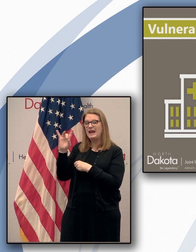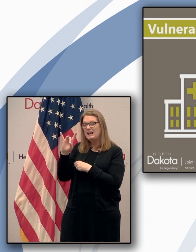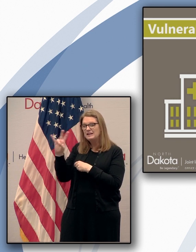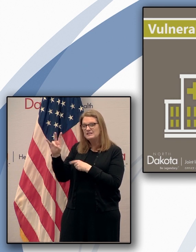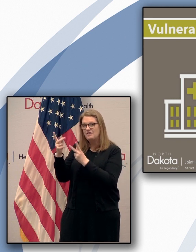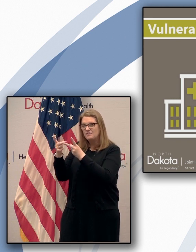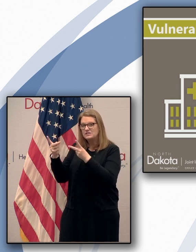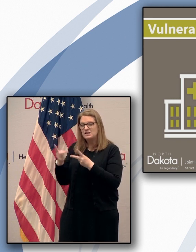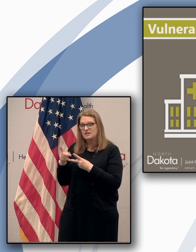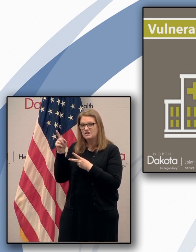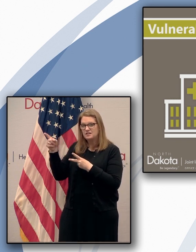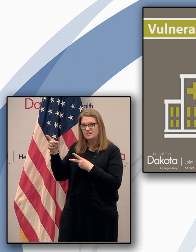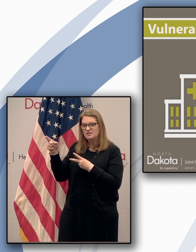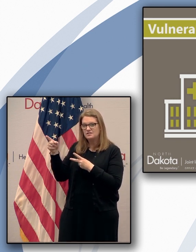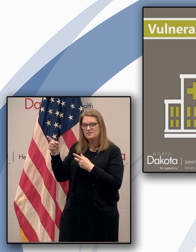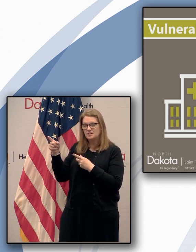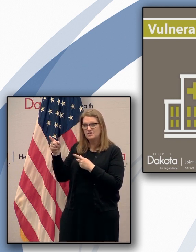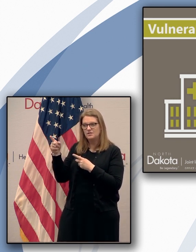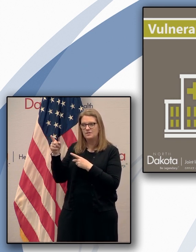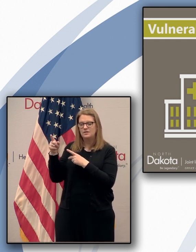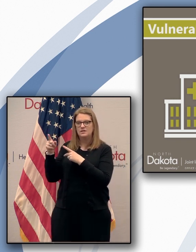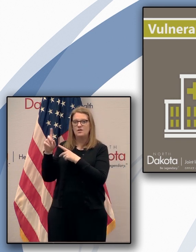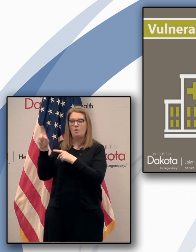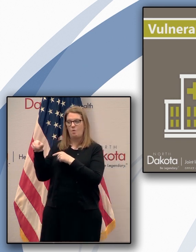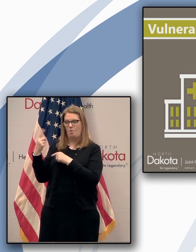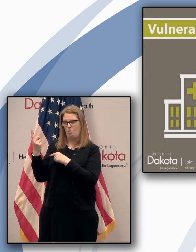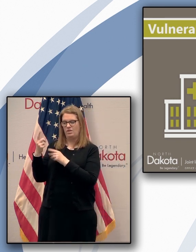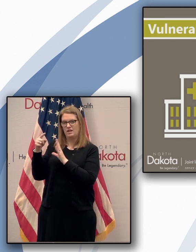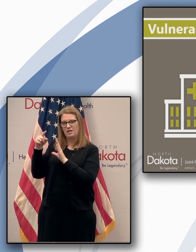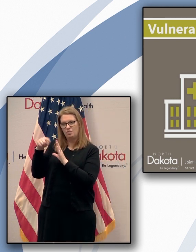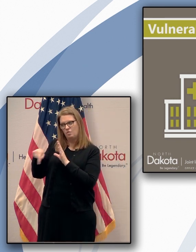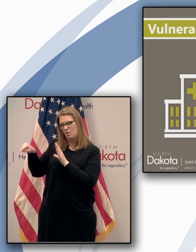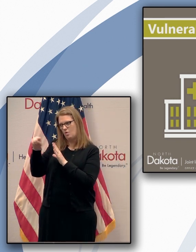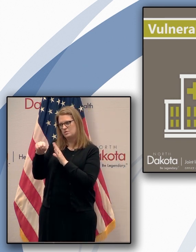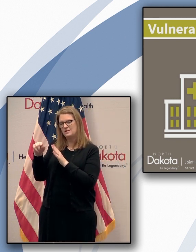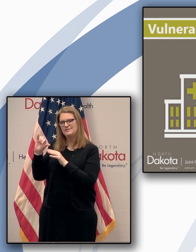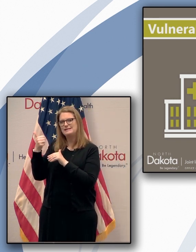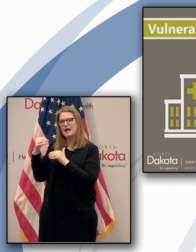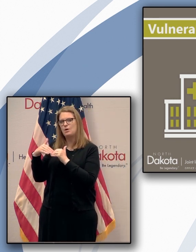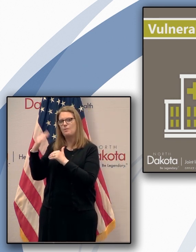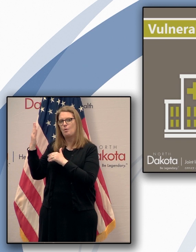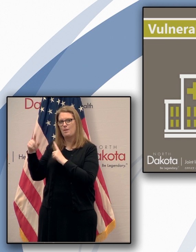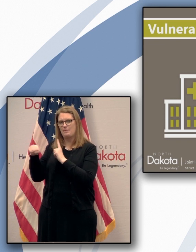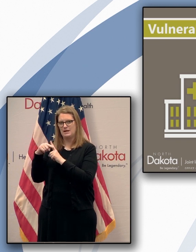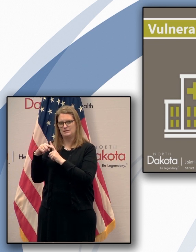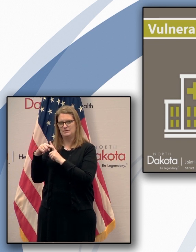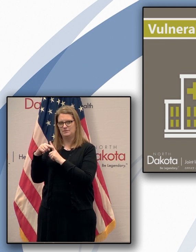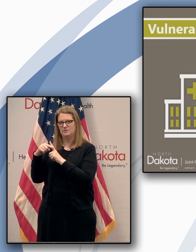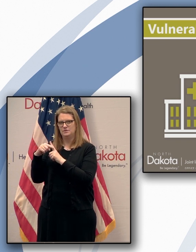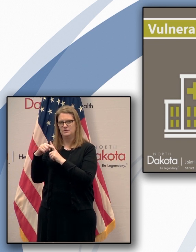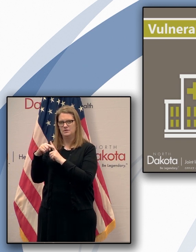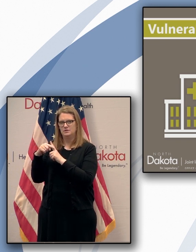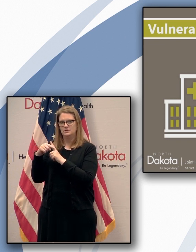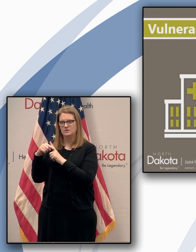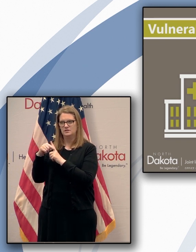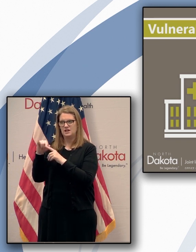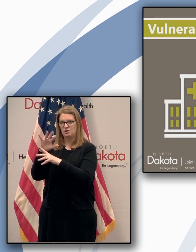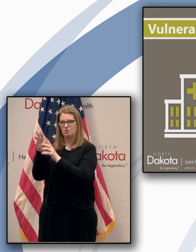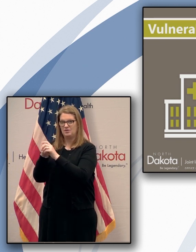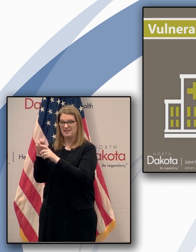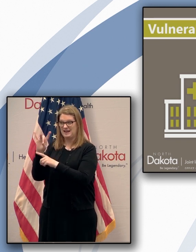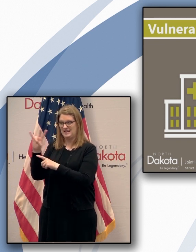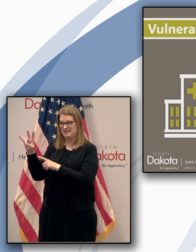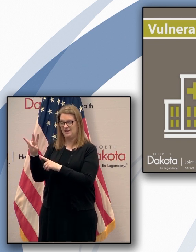only report, according to an asterisk on their website, only those that have 10 or more positives before they get into that 87. So the